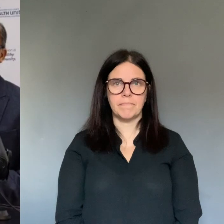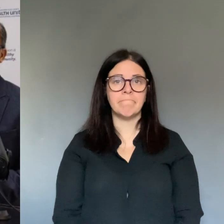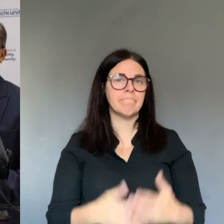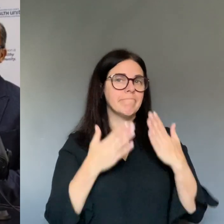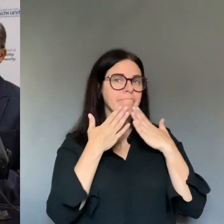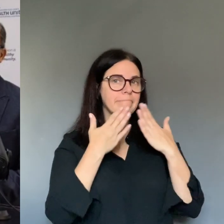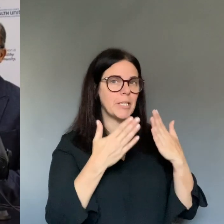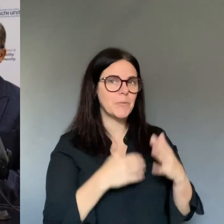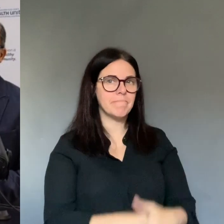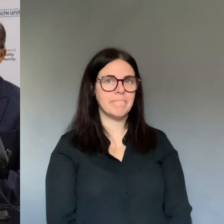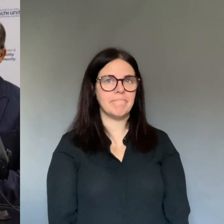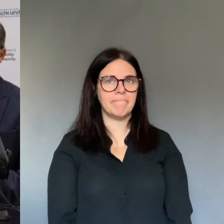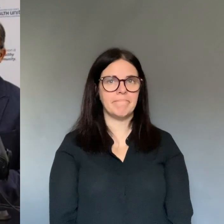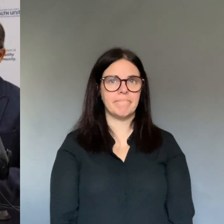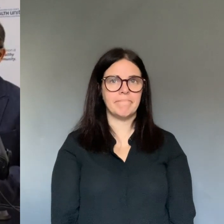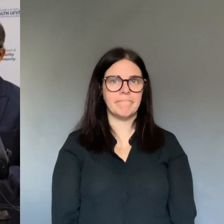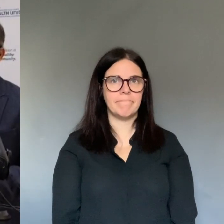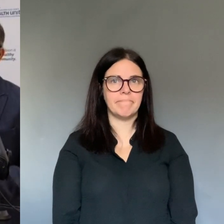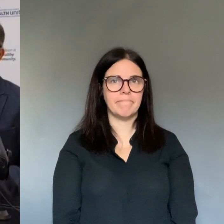Okay, thank you.